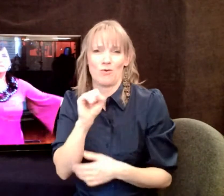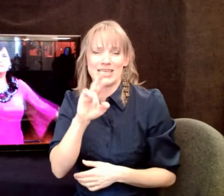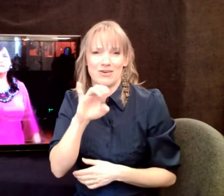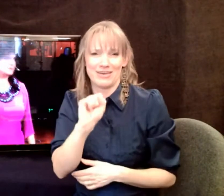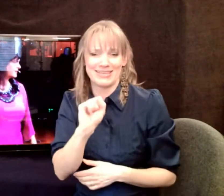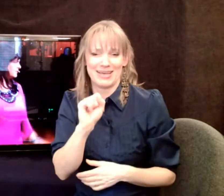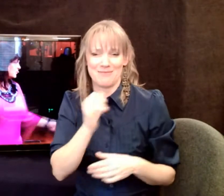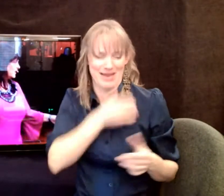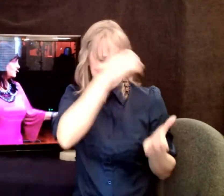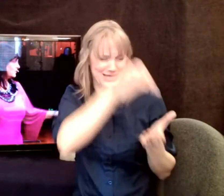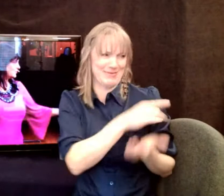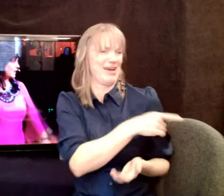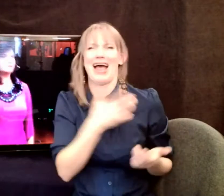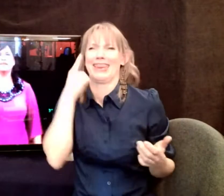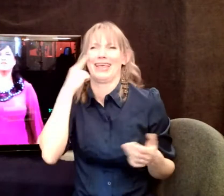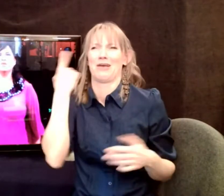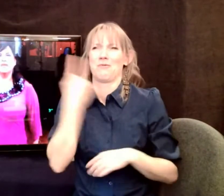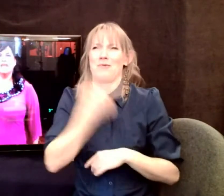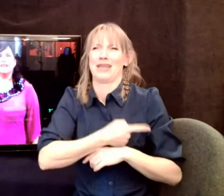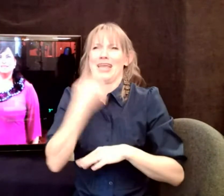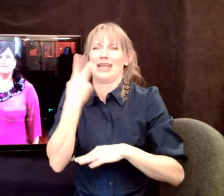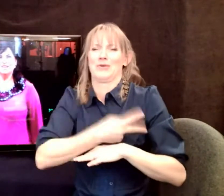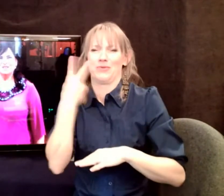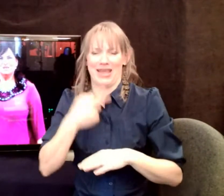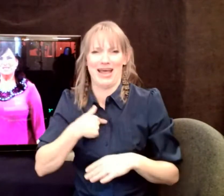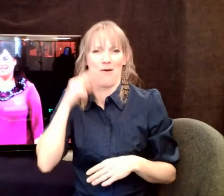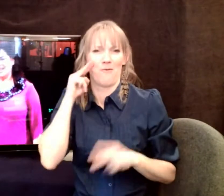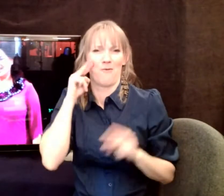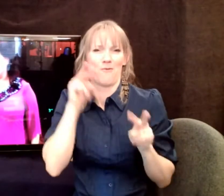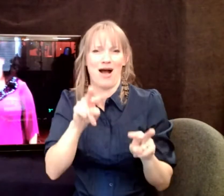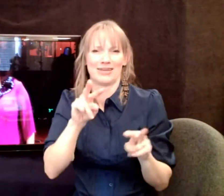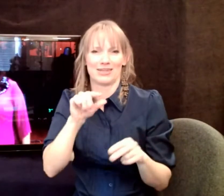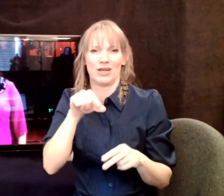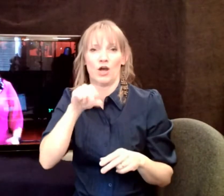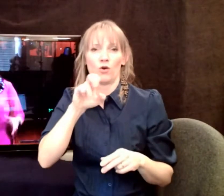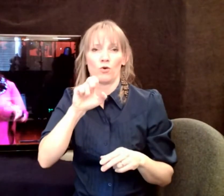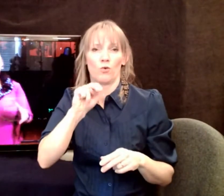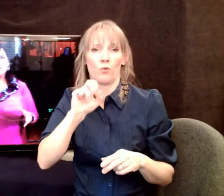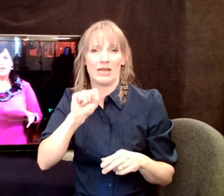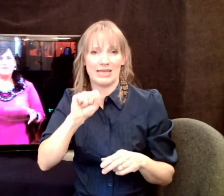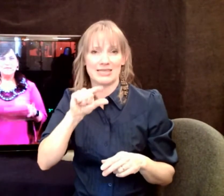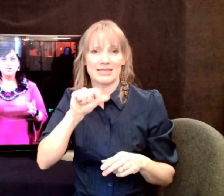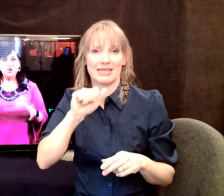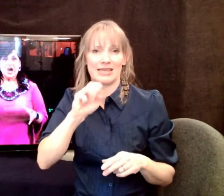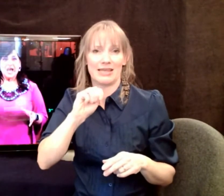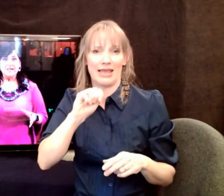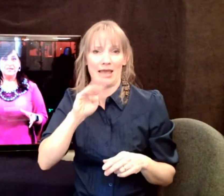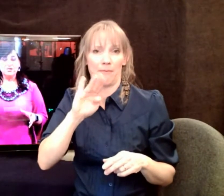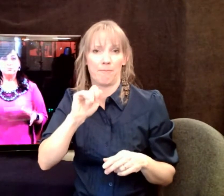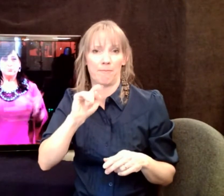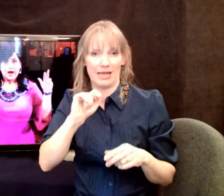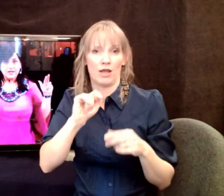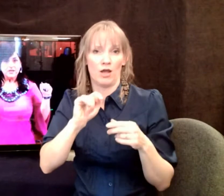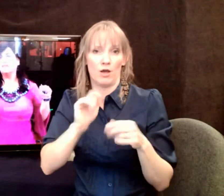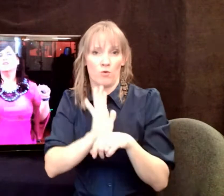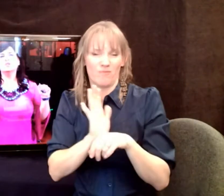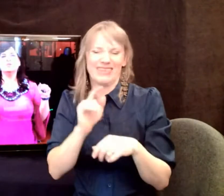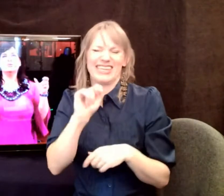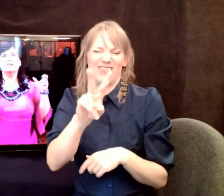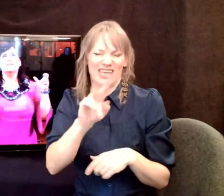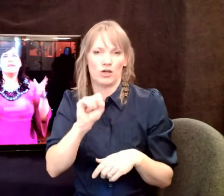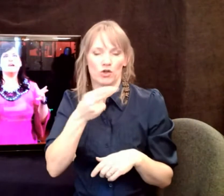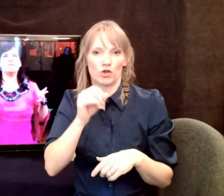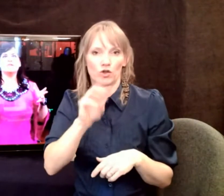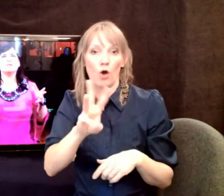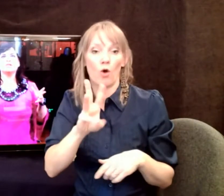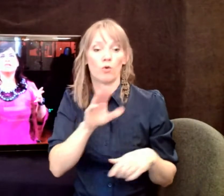asking him. It was a couple days, 2 days. The Queen's Gambit, who was this story about this child prodigy who found